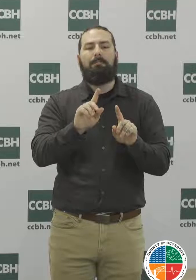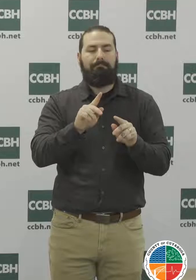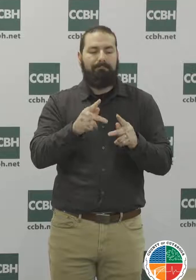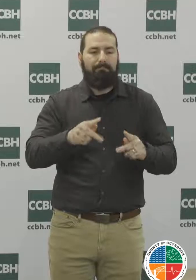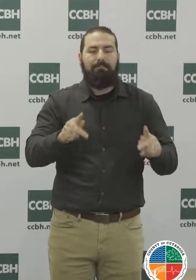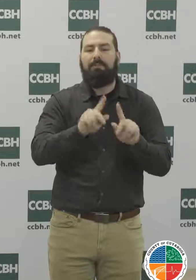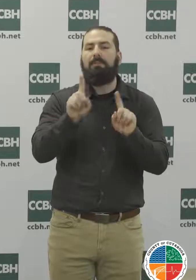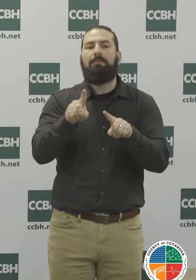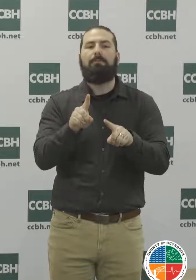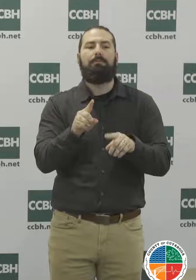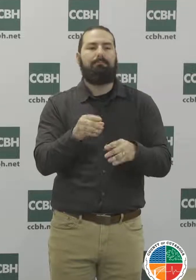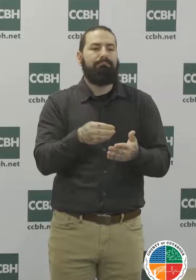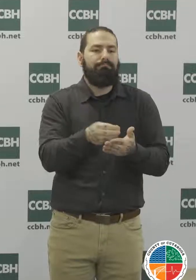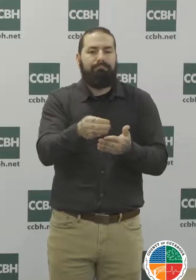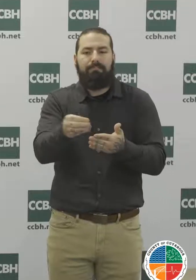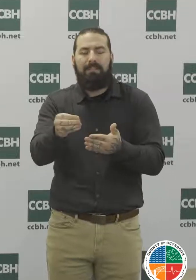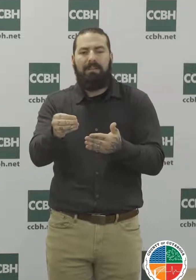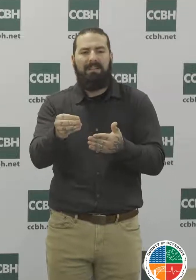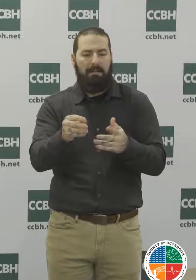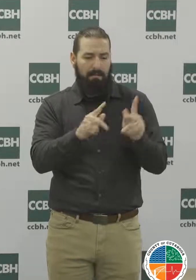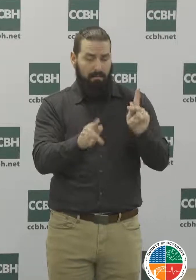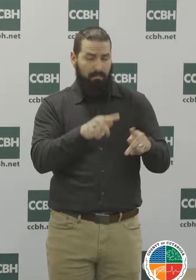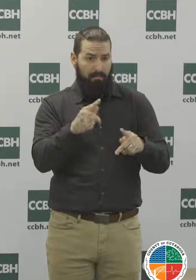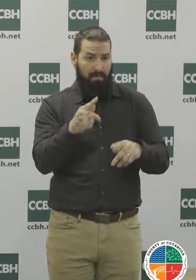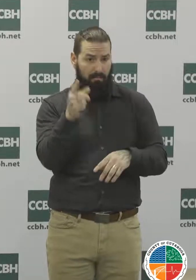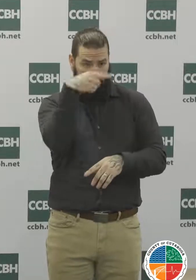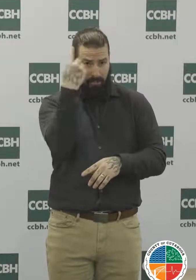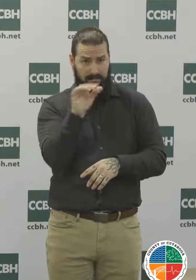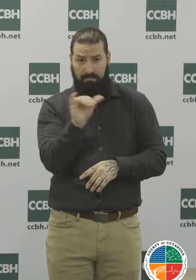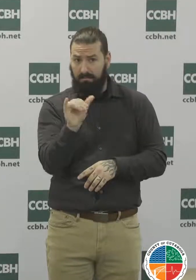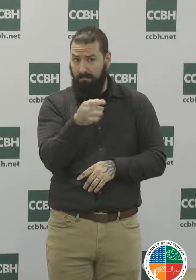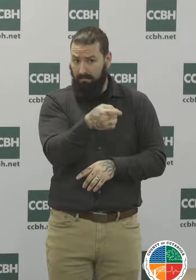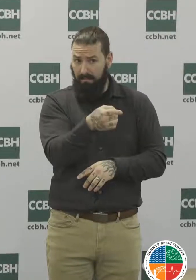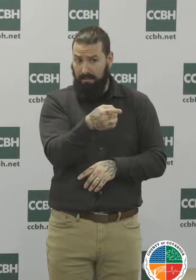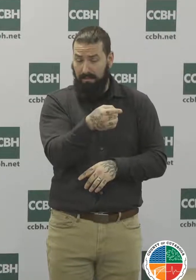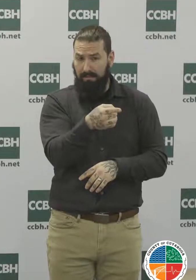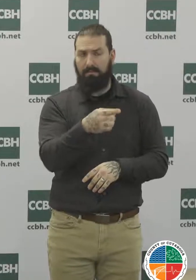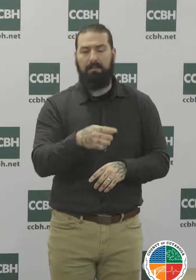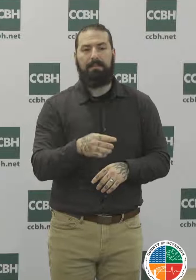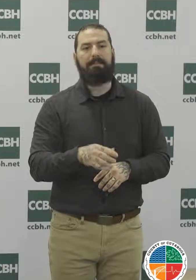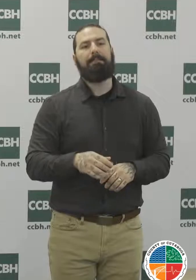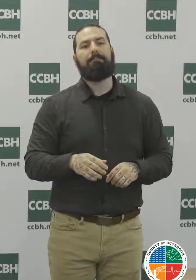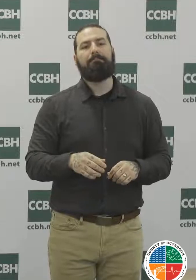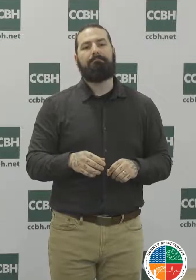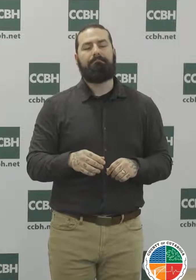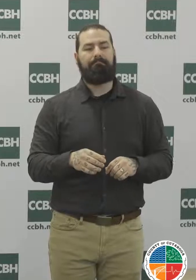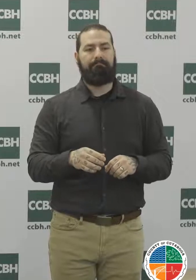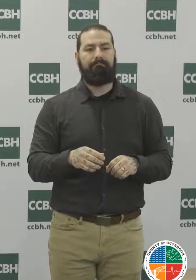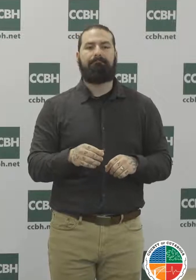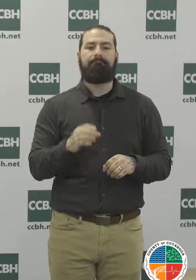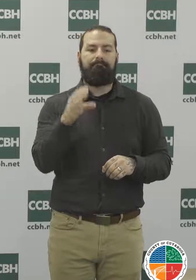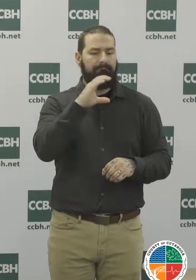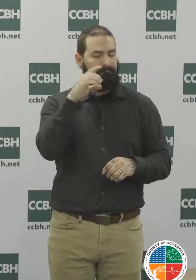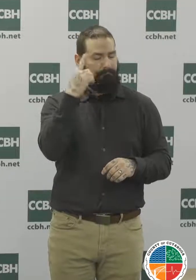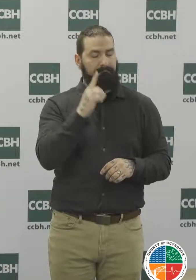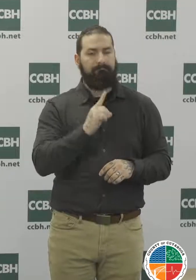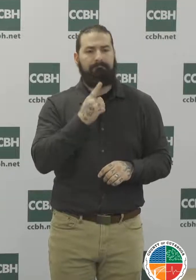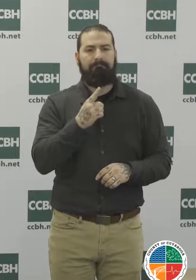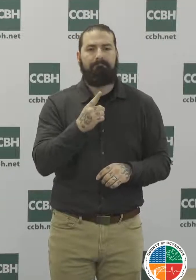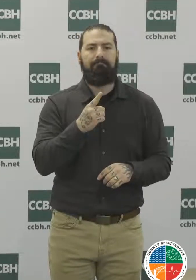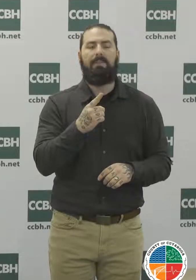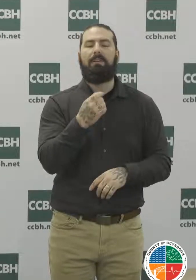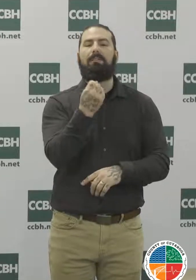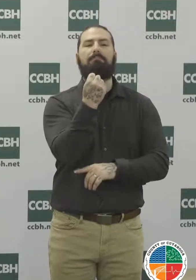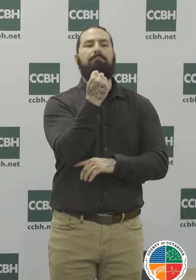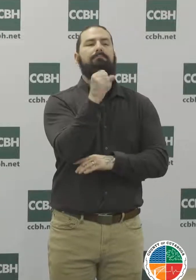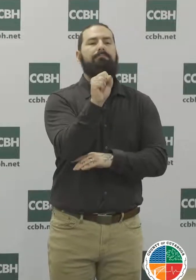you? Speak truth to power. Take a stand for inclusion in those places, regardless of